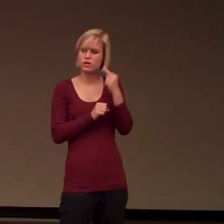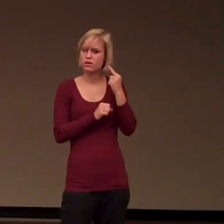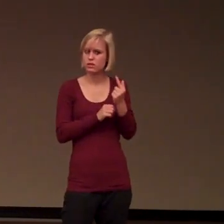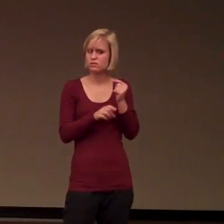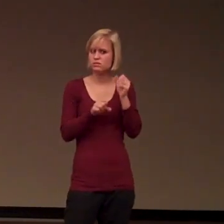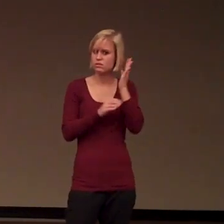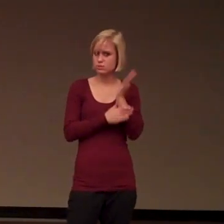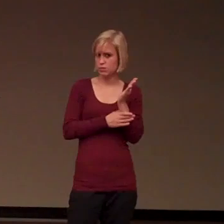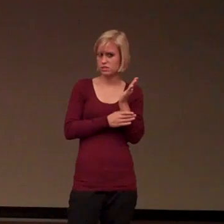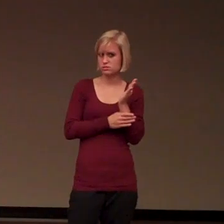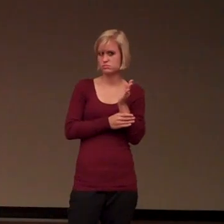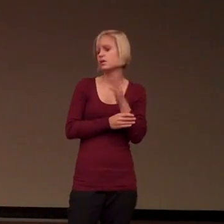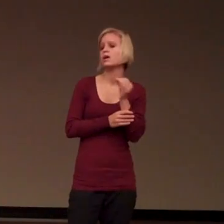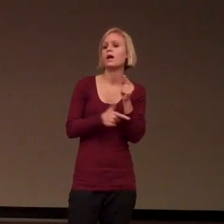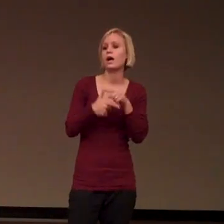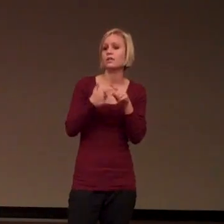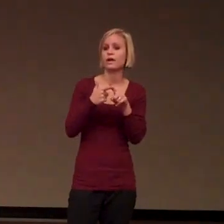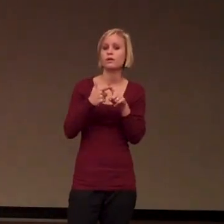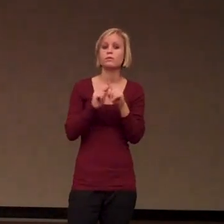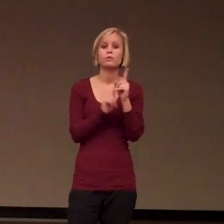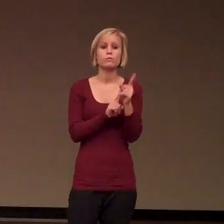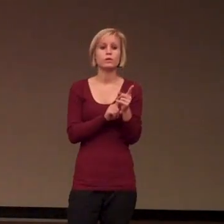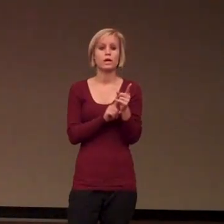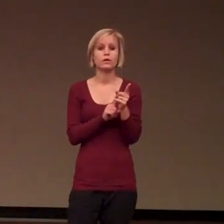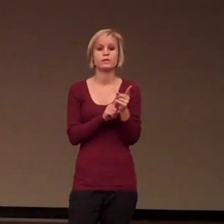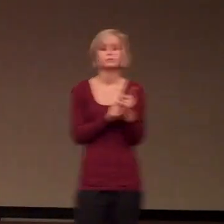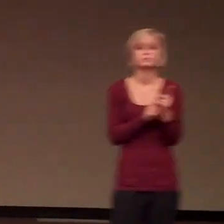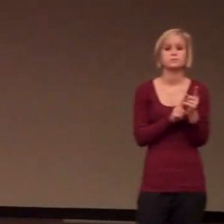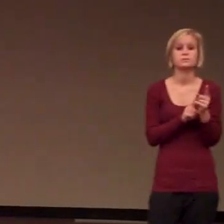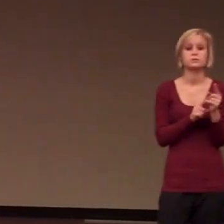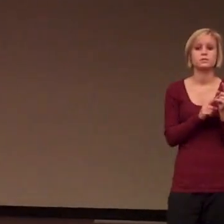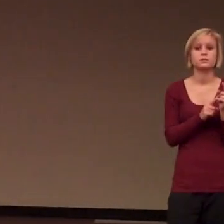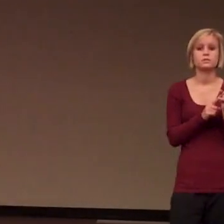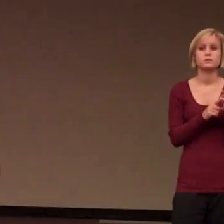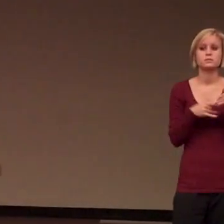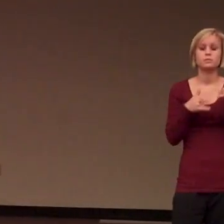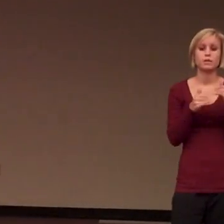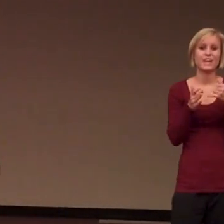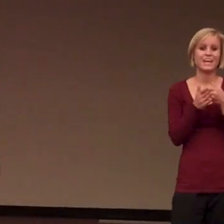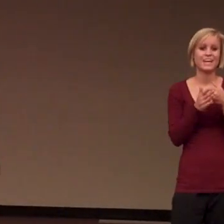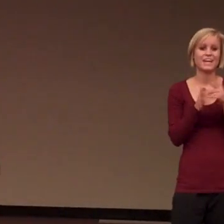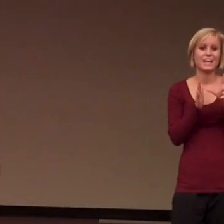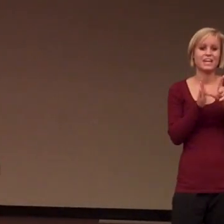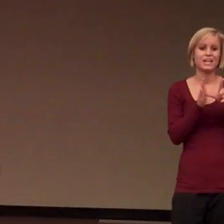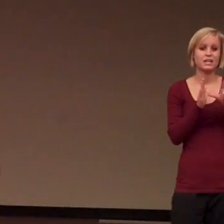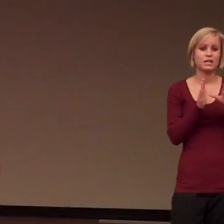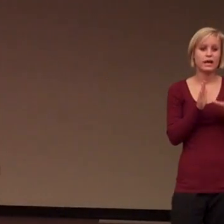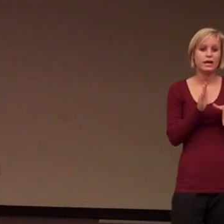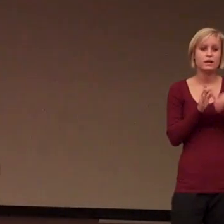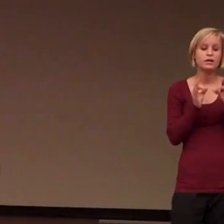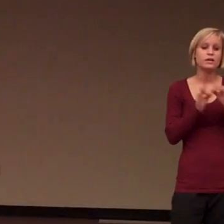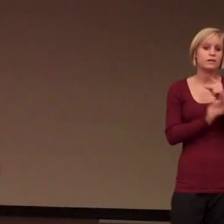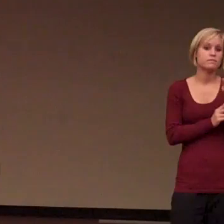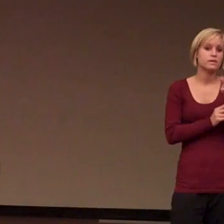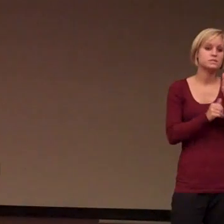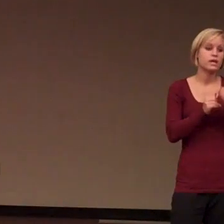speech, and then we're going to play it later, so if there's anything offensive in